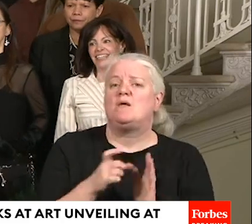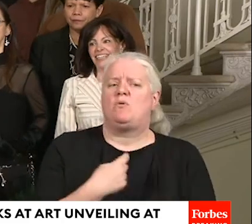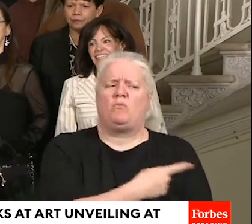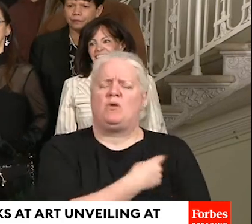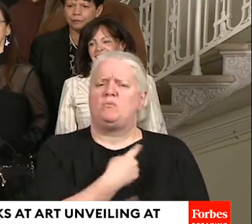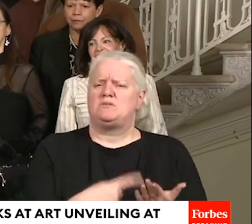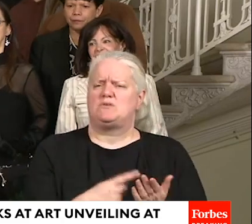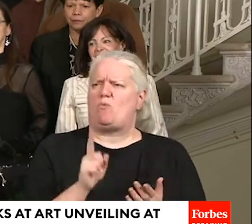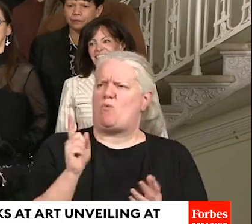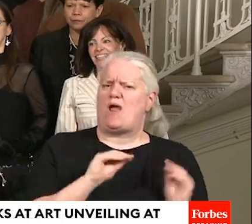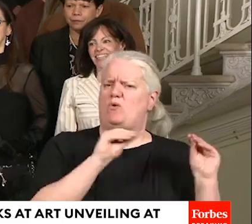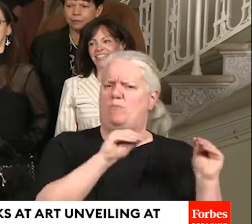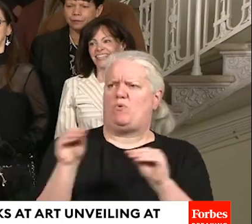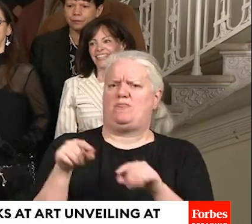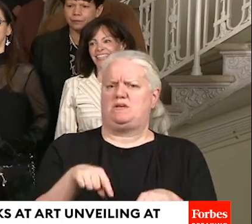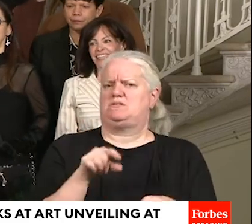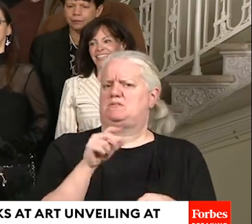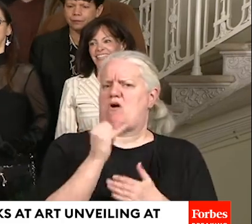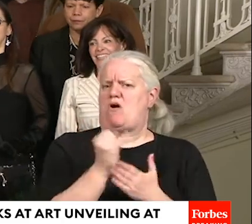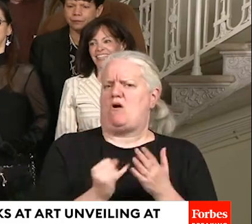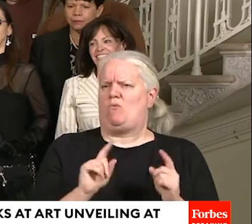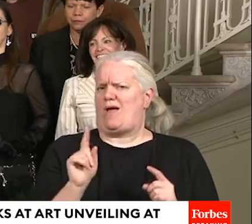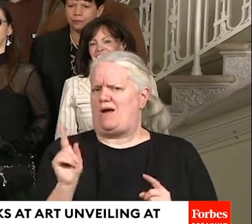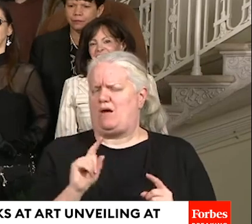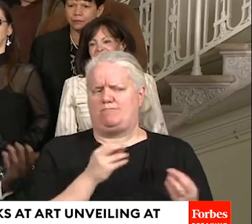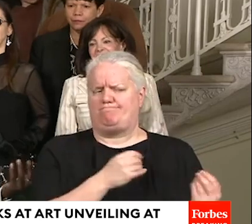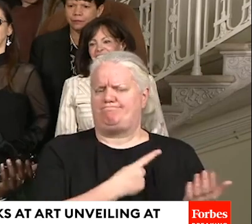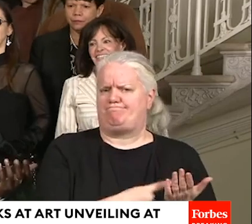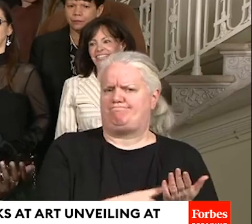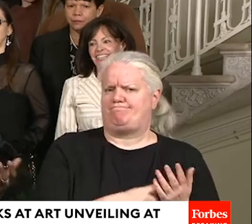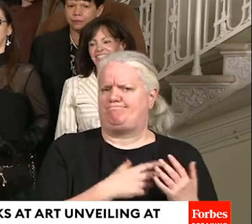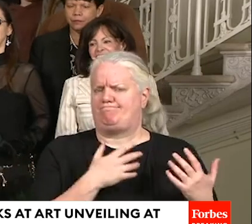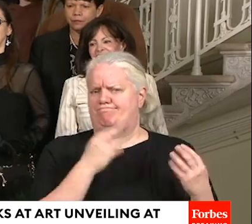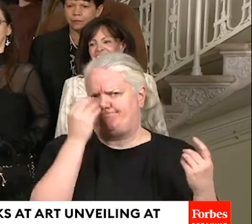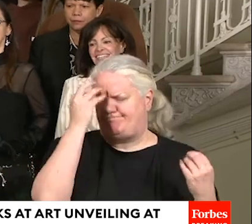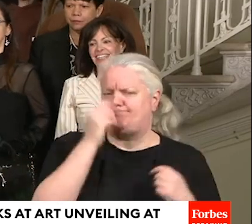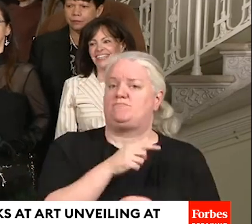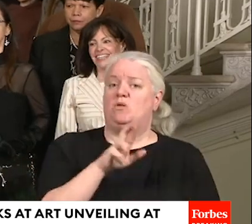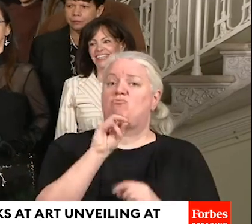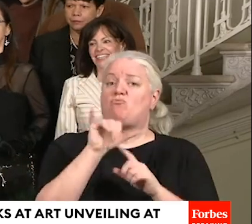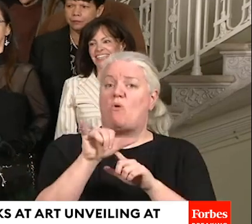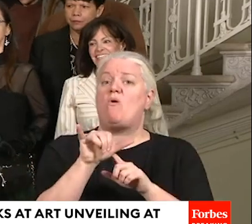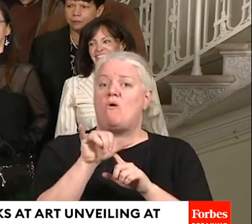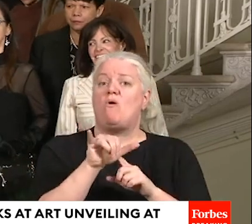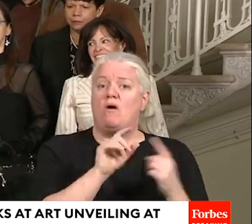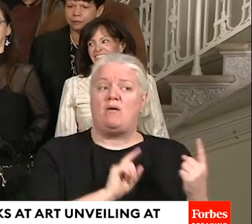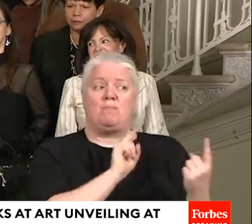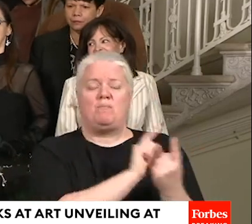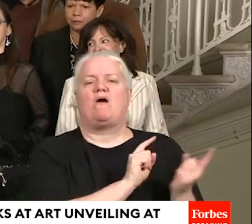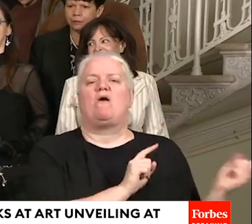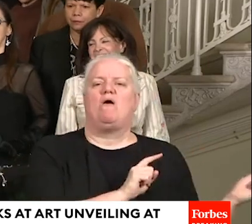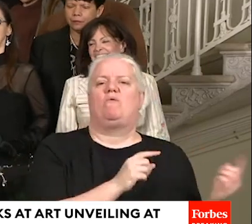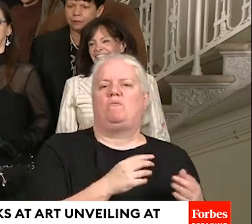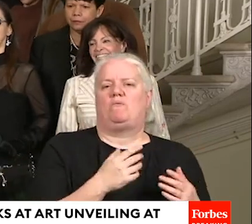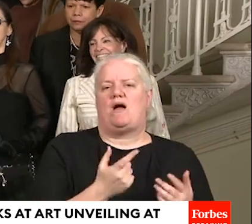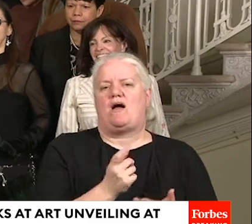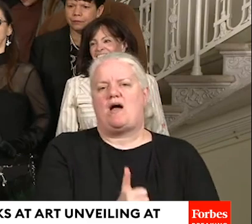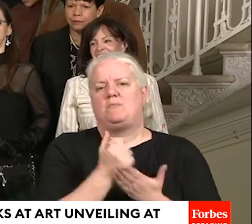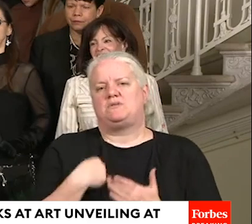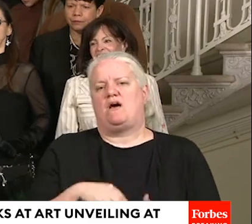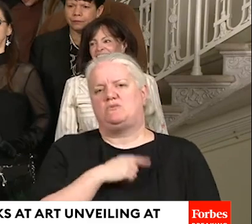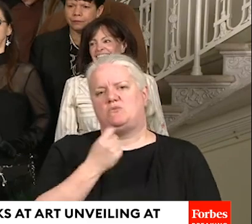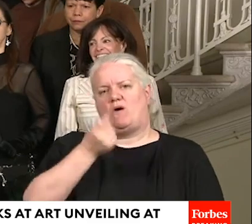we were trying to conceive it, and until we met Roy, and he sort of guided us through his process, and we